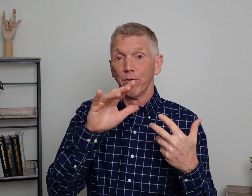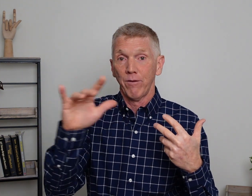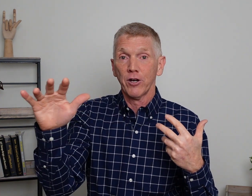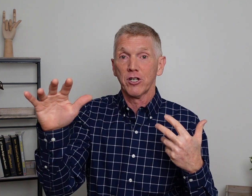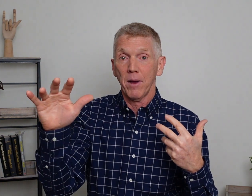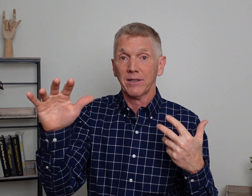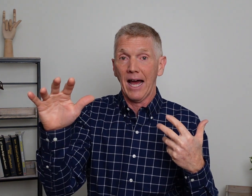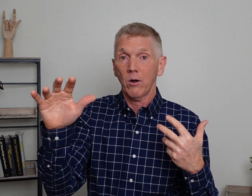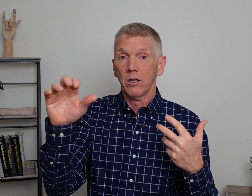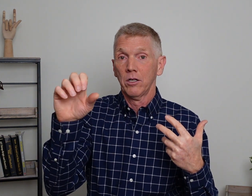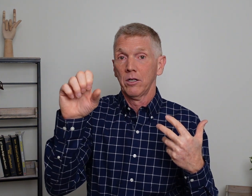finger spelled out,